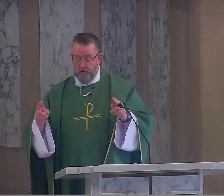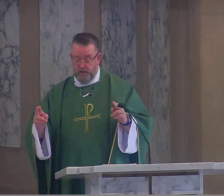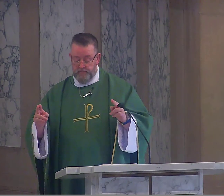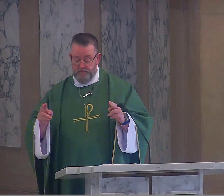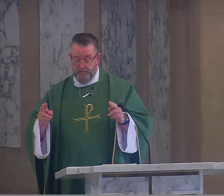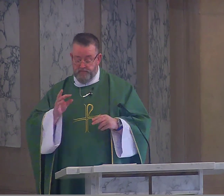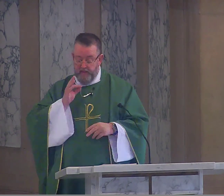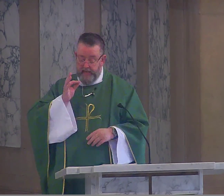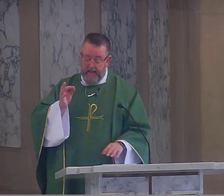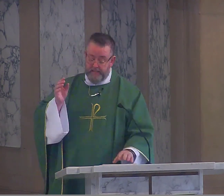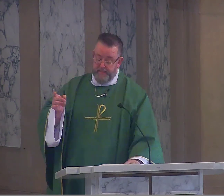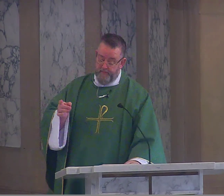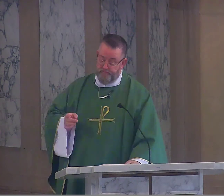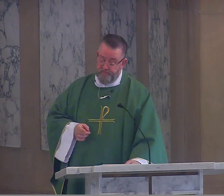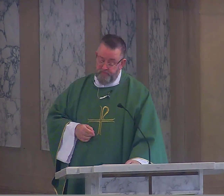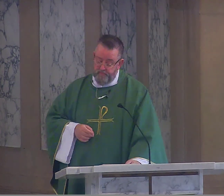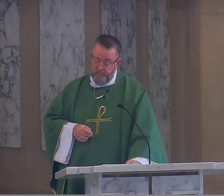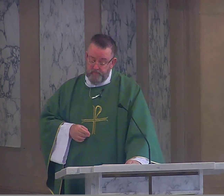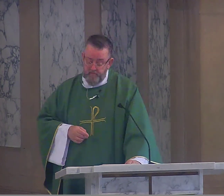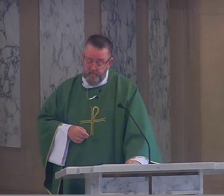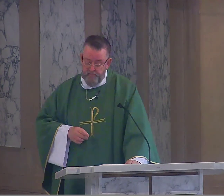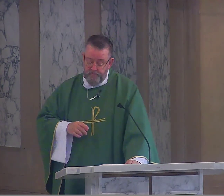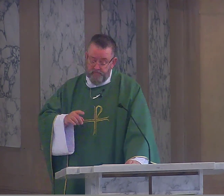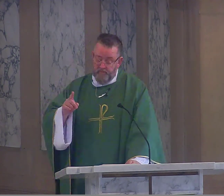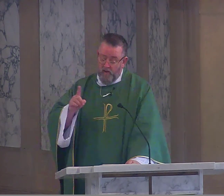the house, he asked them,